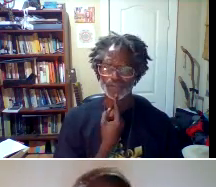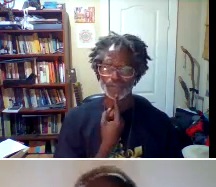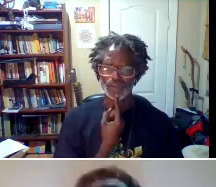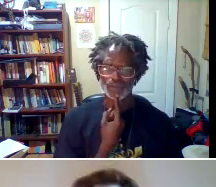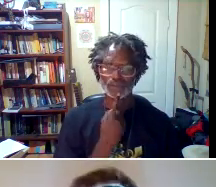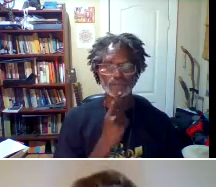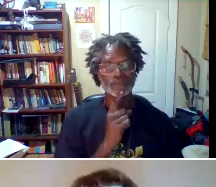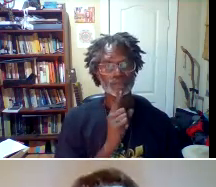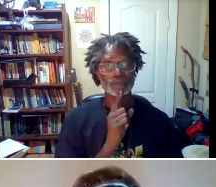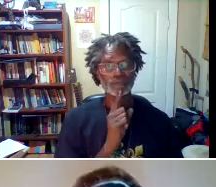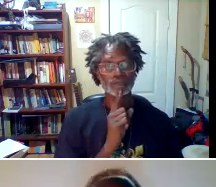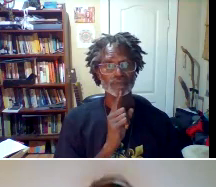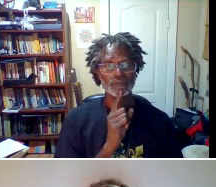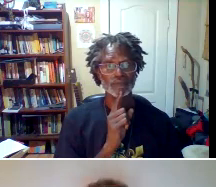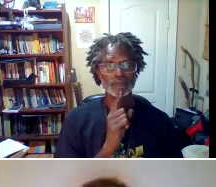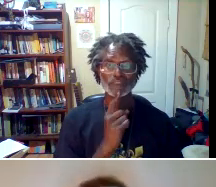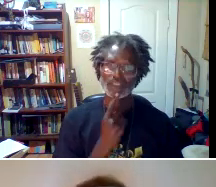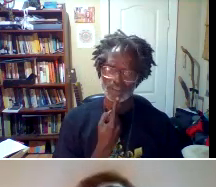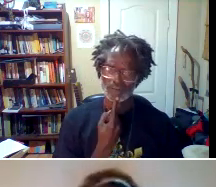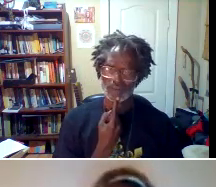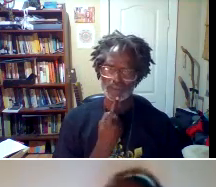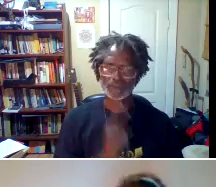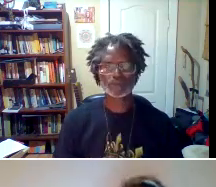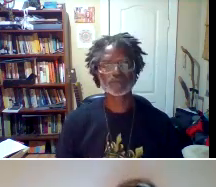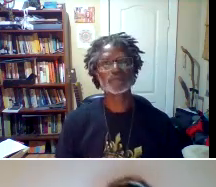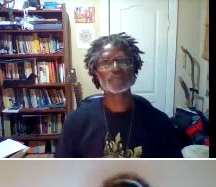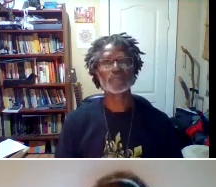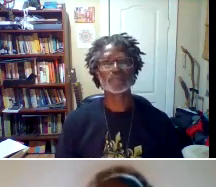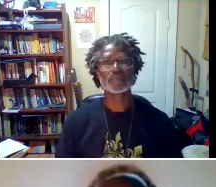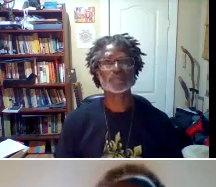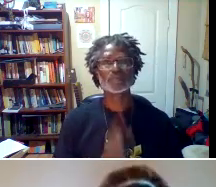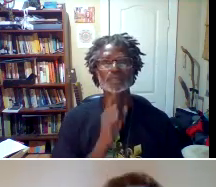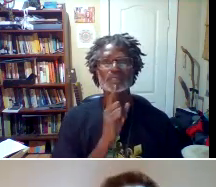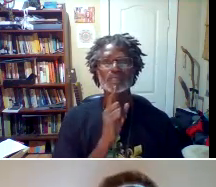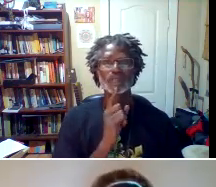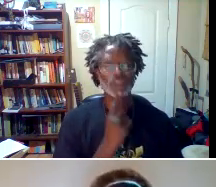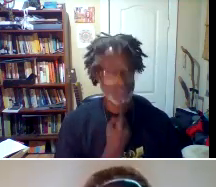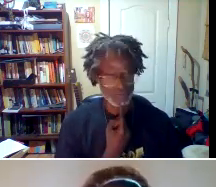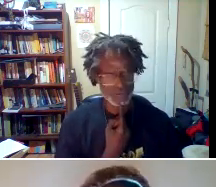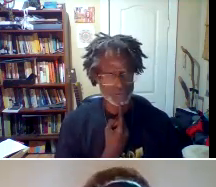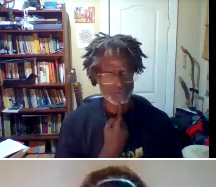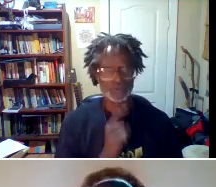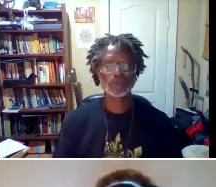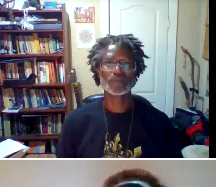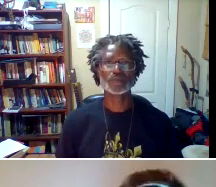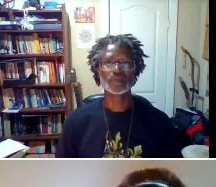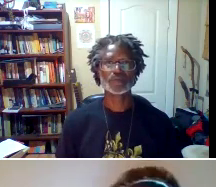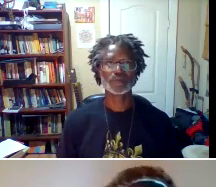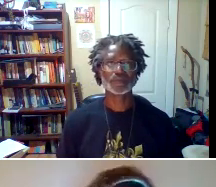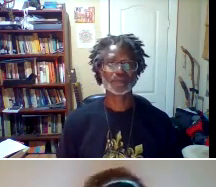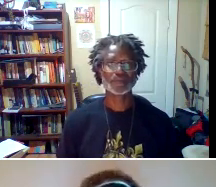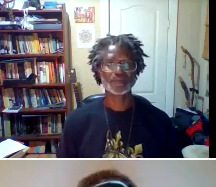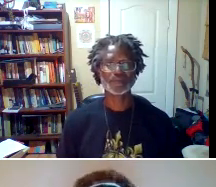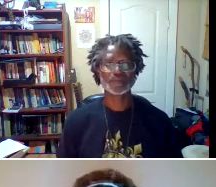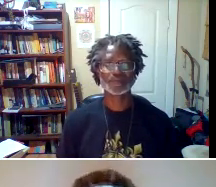I'm serious. No, facial expression. Okay, so that concludes word opposites. Oh